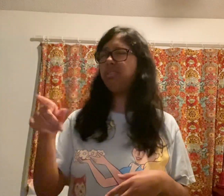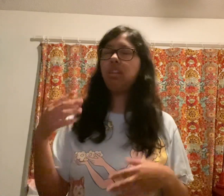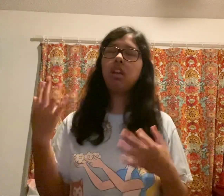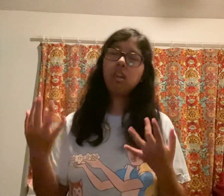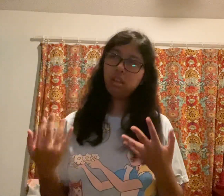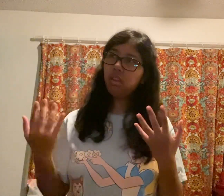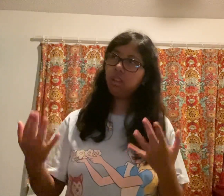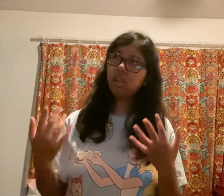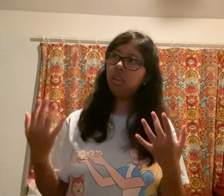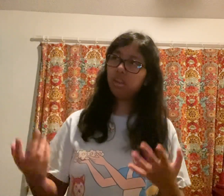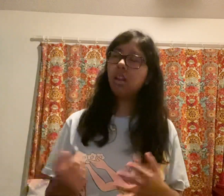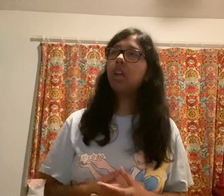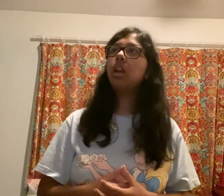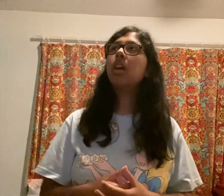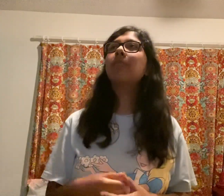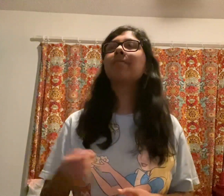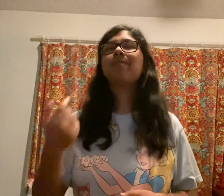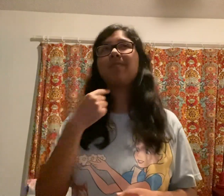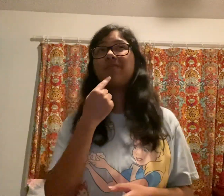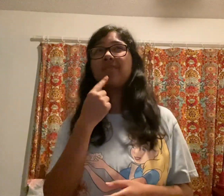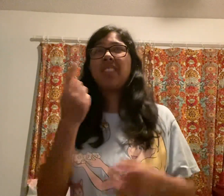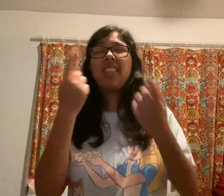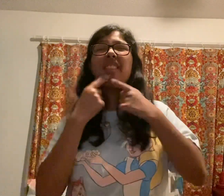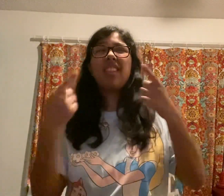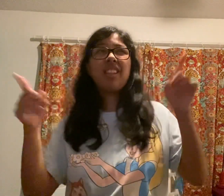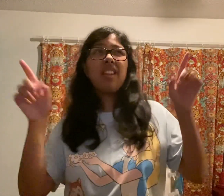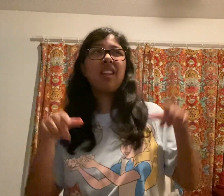broken down and that all travelers would have to move using the moving sidewalks.